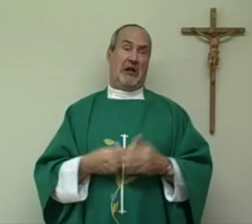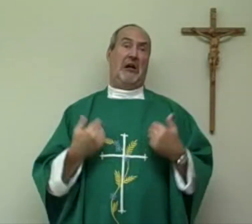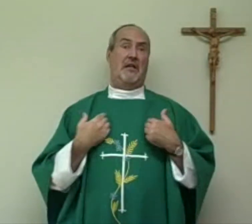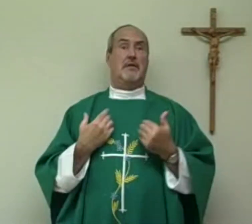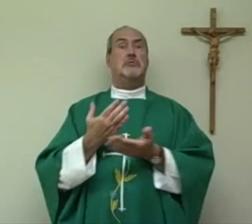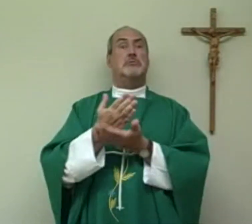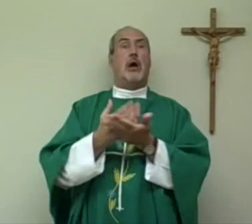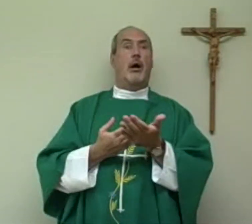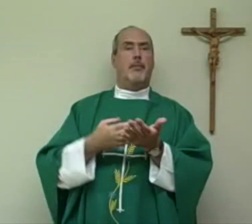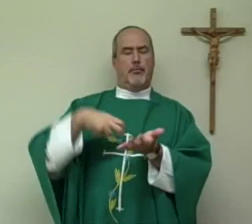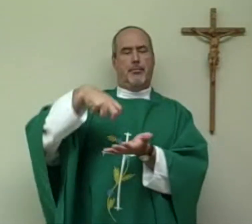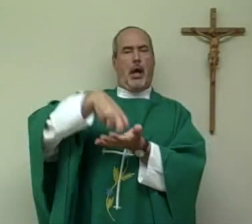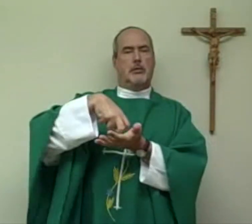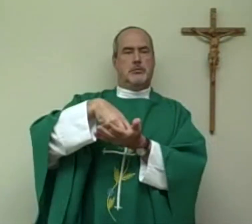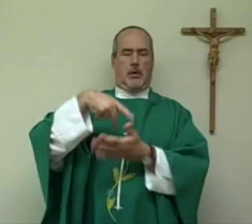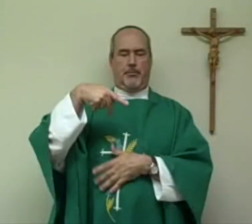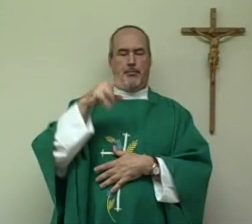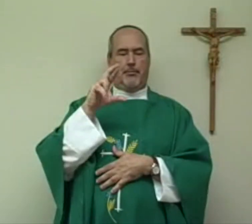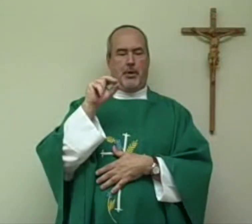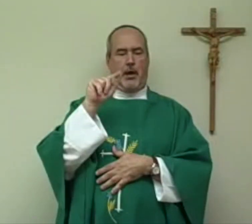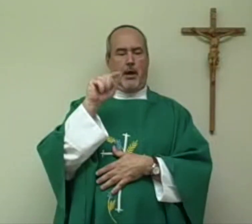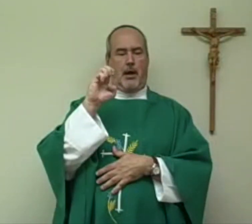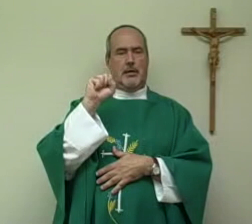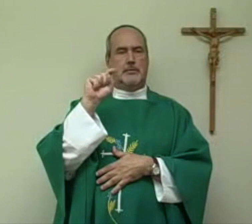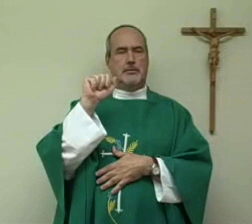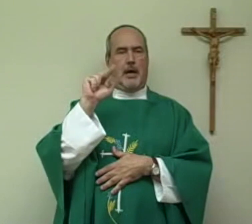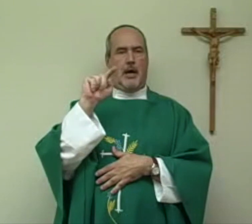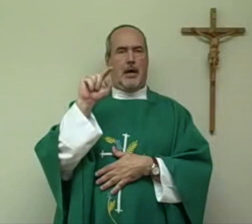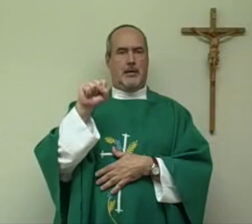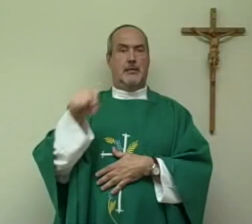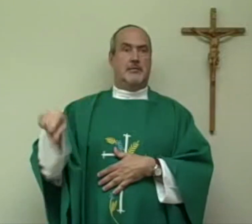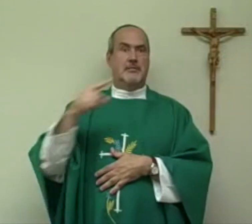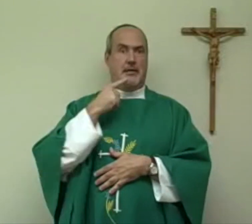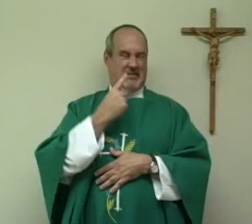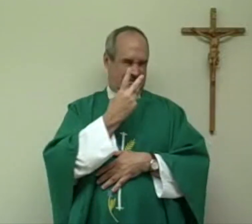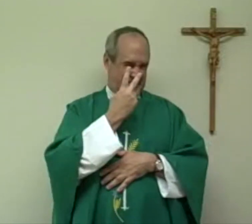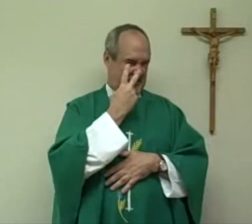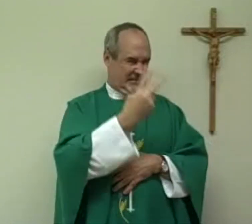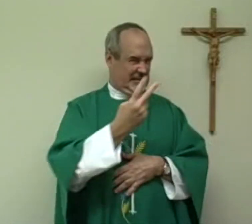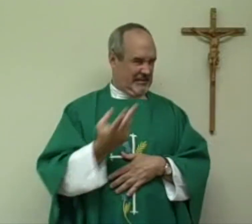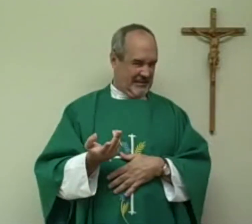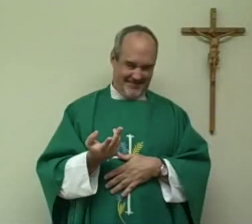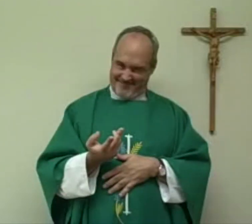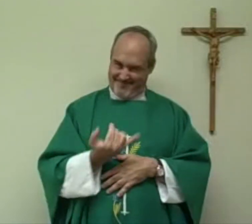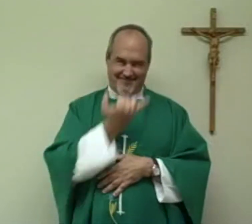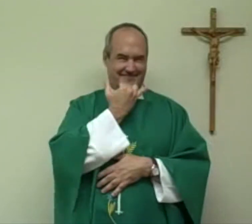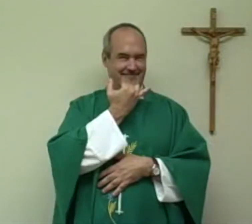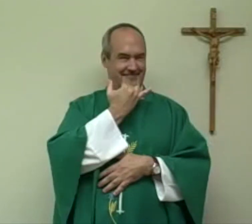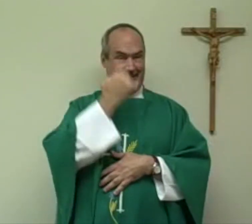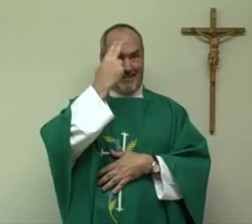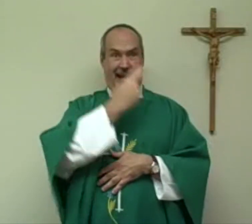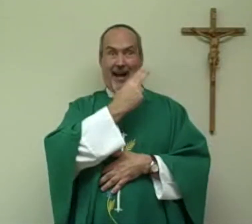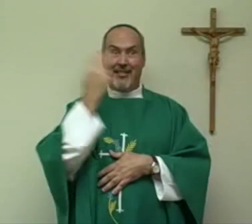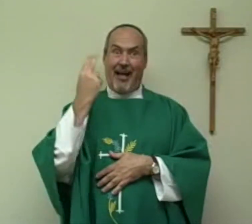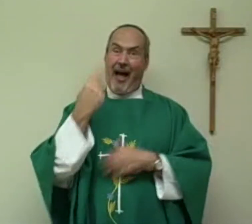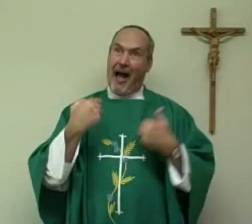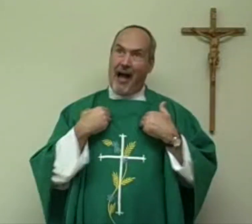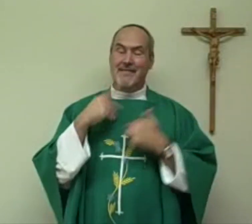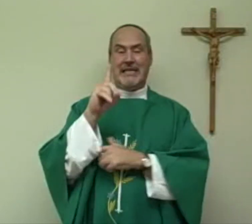mean when he said that? Well, there are some Protestants who say, well, see, Catholics